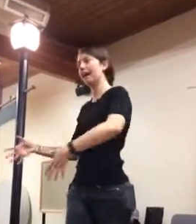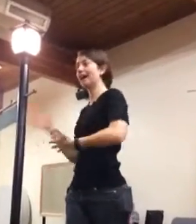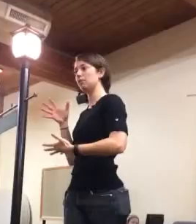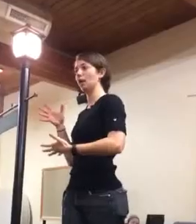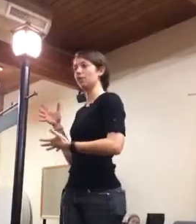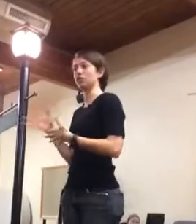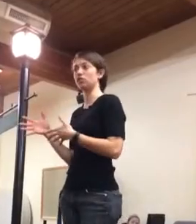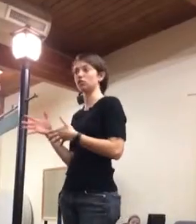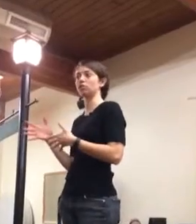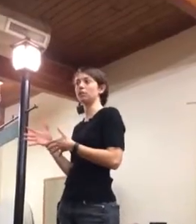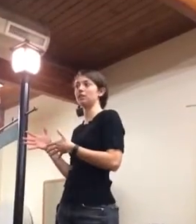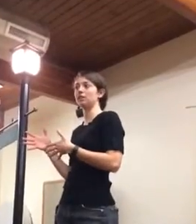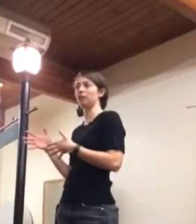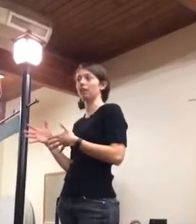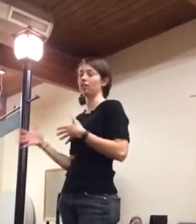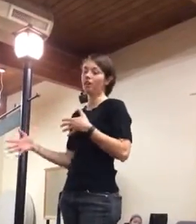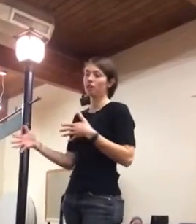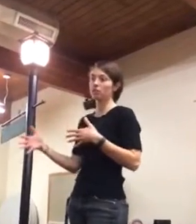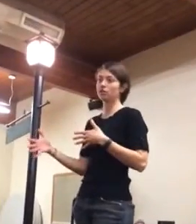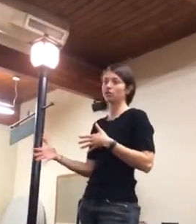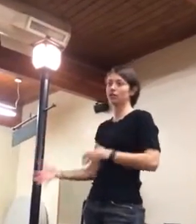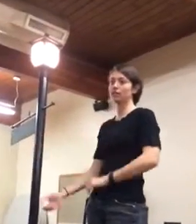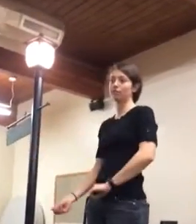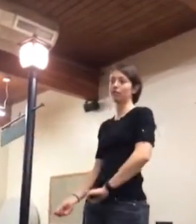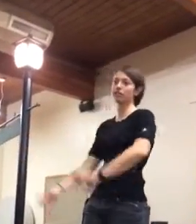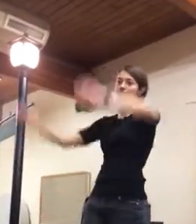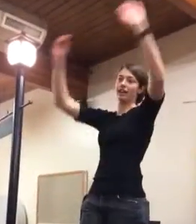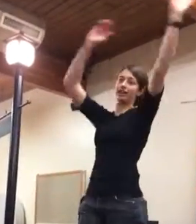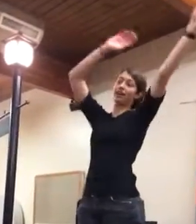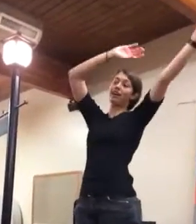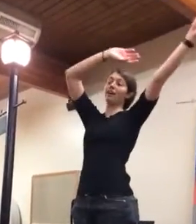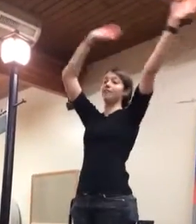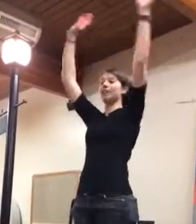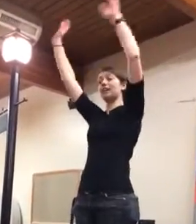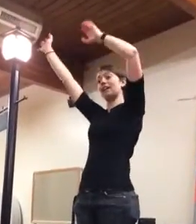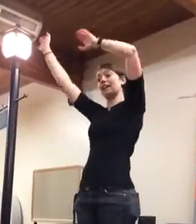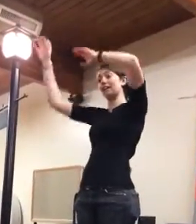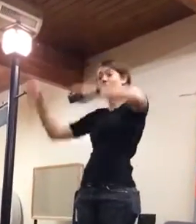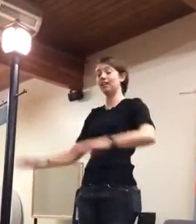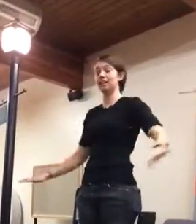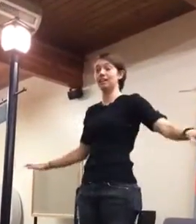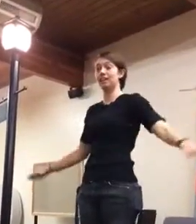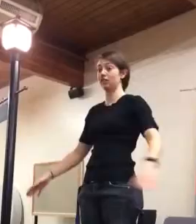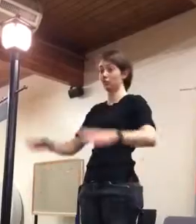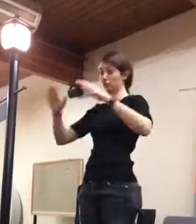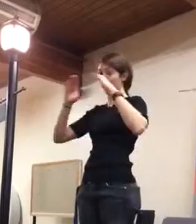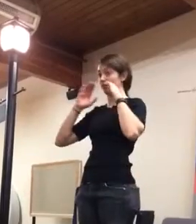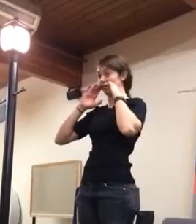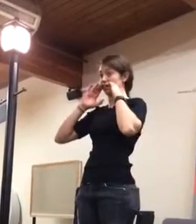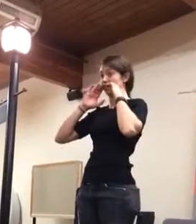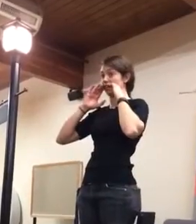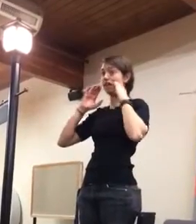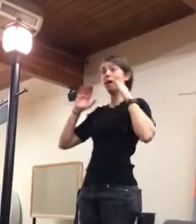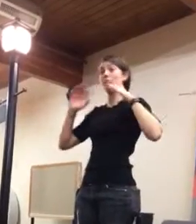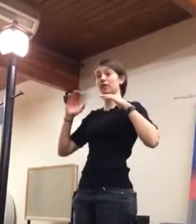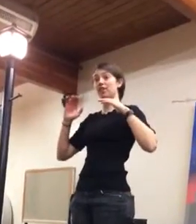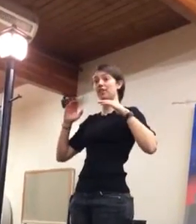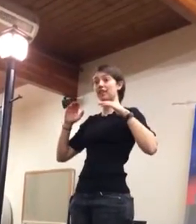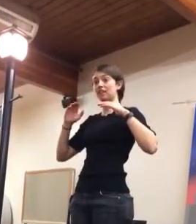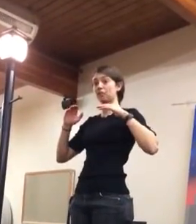add a part that's just a little bit different. So we just finished in heaven and nature sing. But then this next part